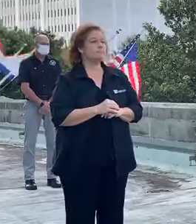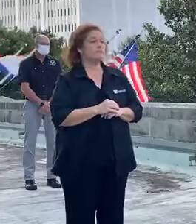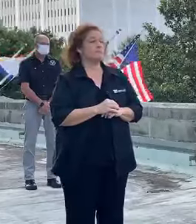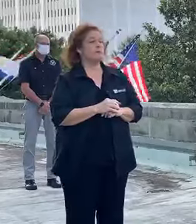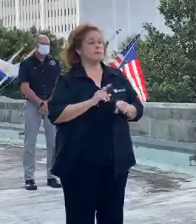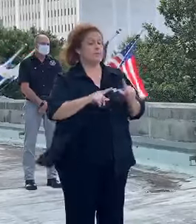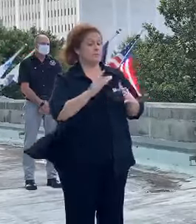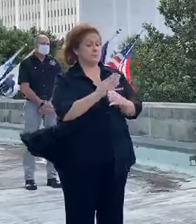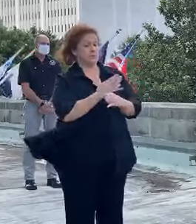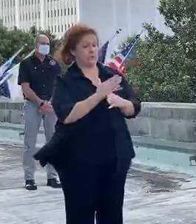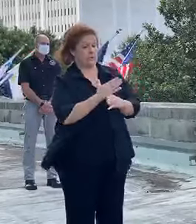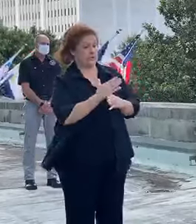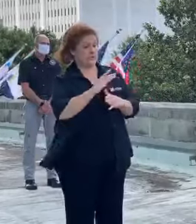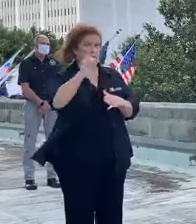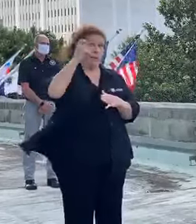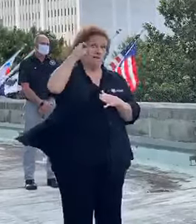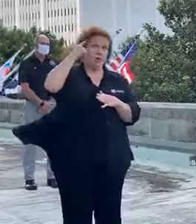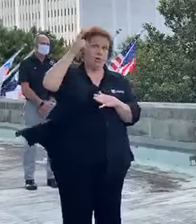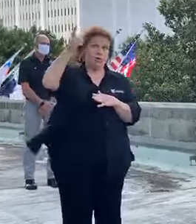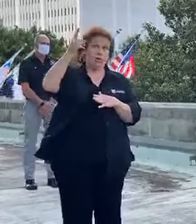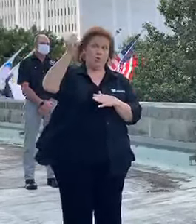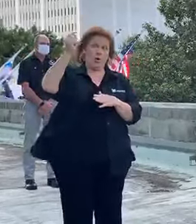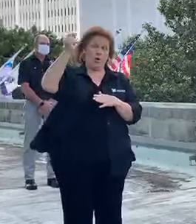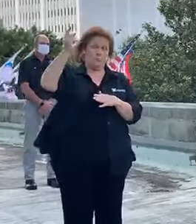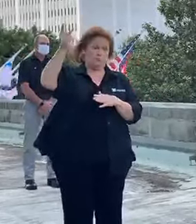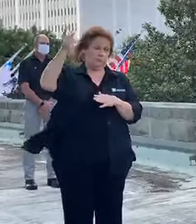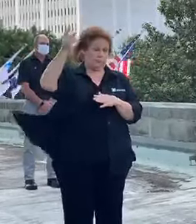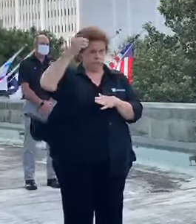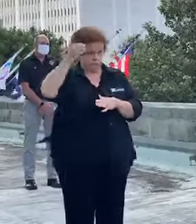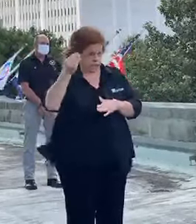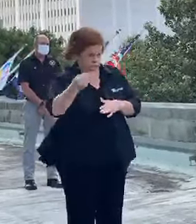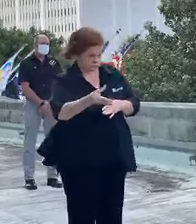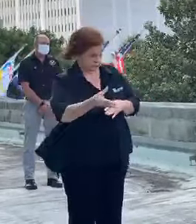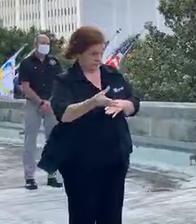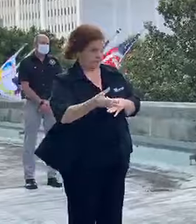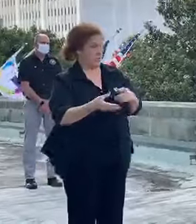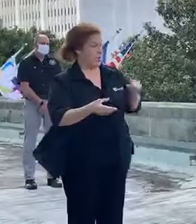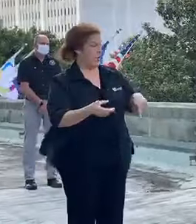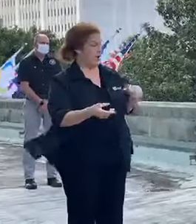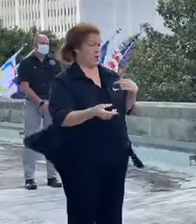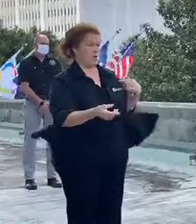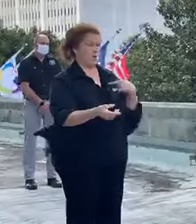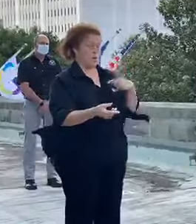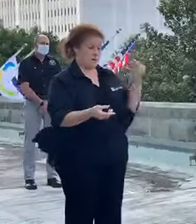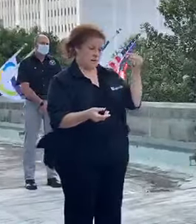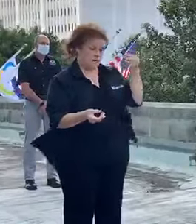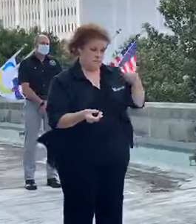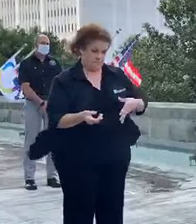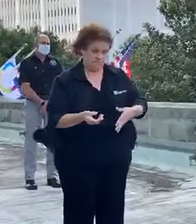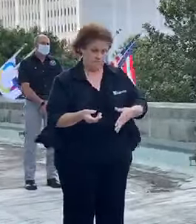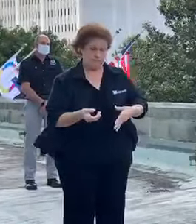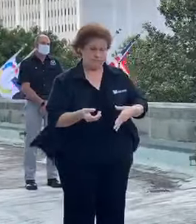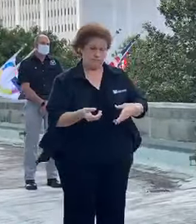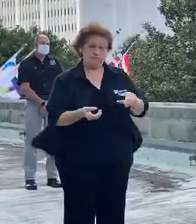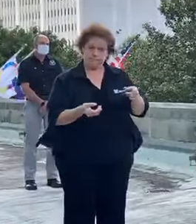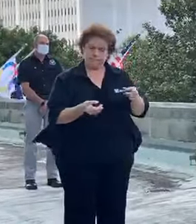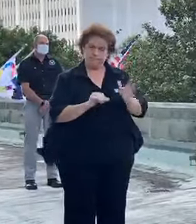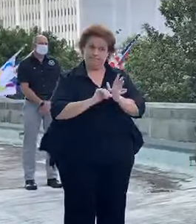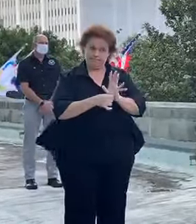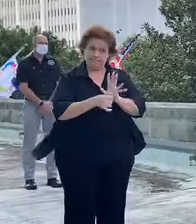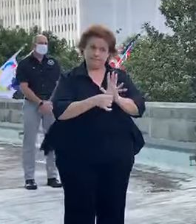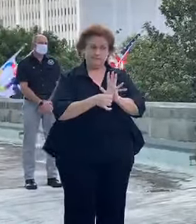differences between what the governor presented yesterday and what we in Orleans Parish need to know, just to